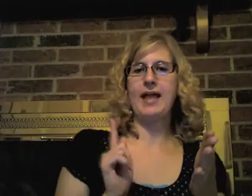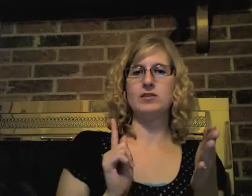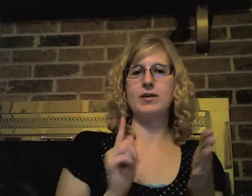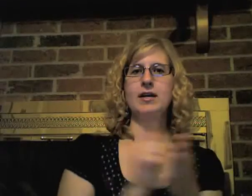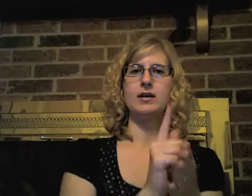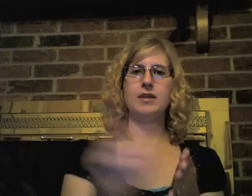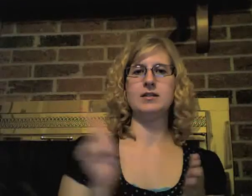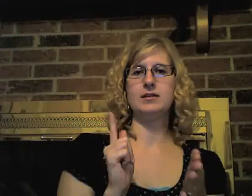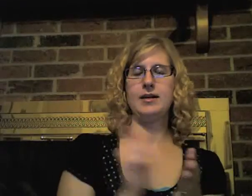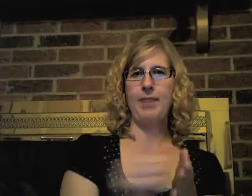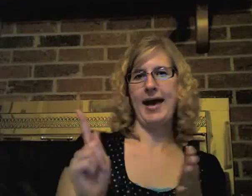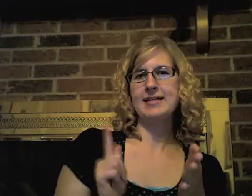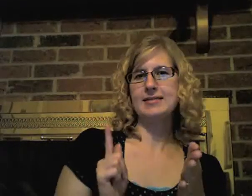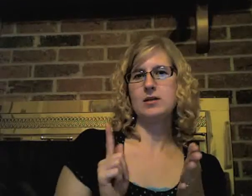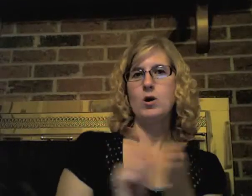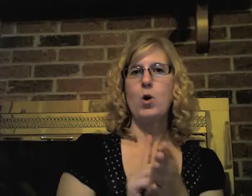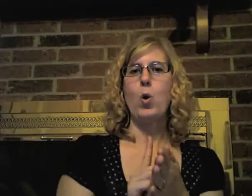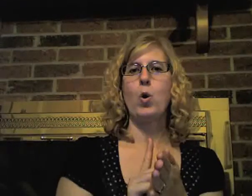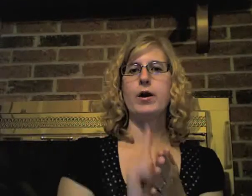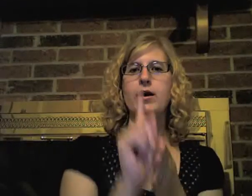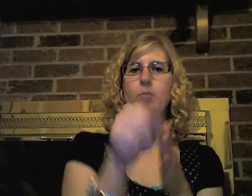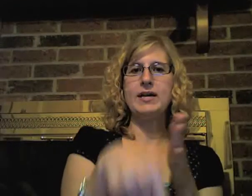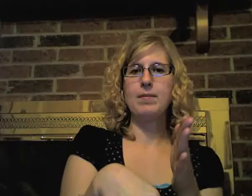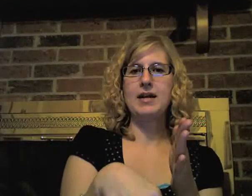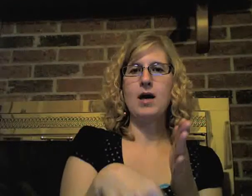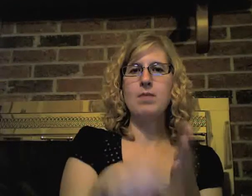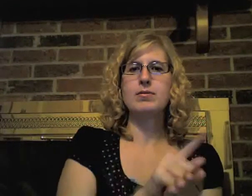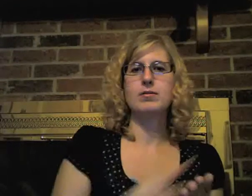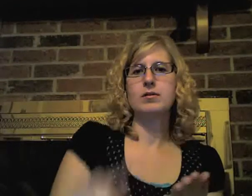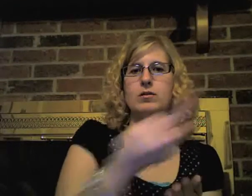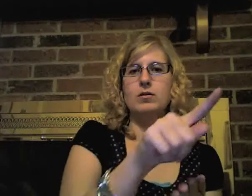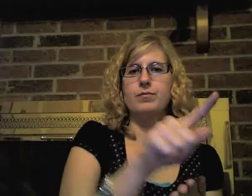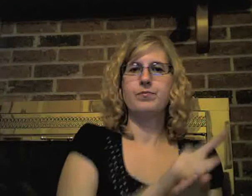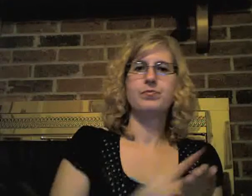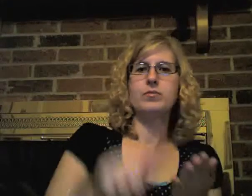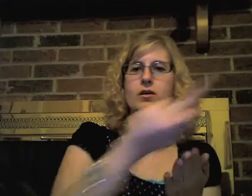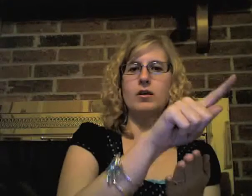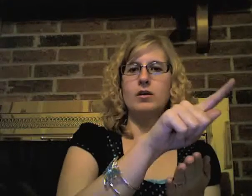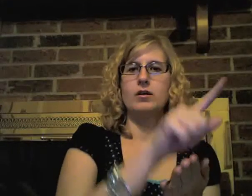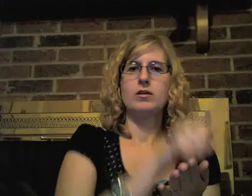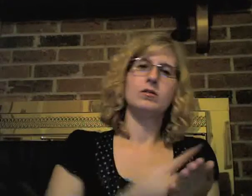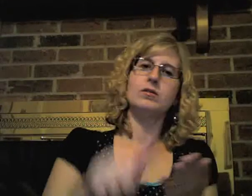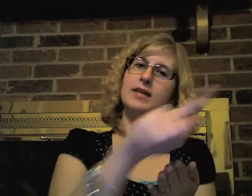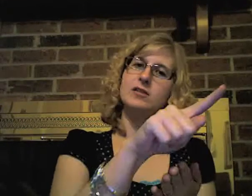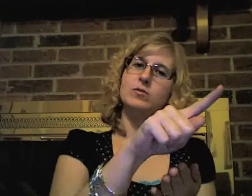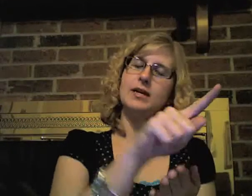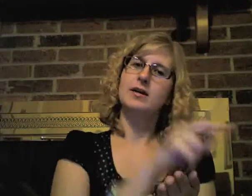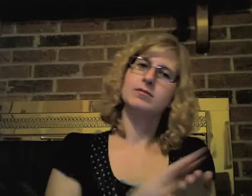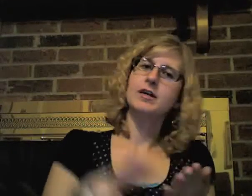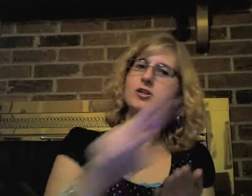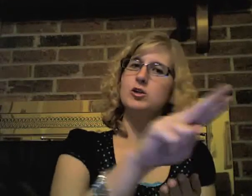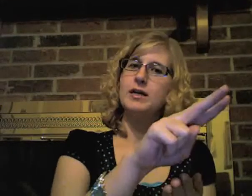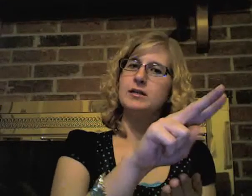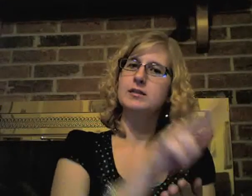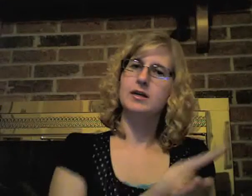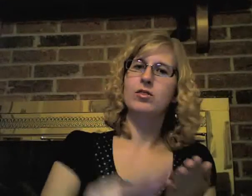past, or a week coming up, next week in 2 weeks, in 3 weeks. It's the same